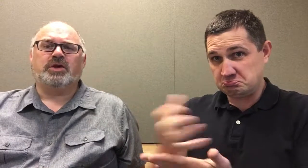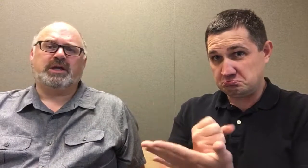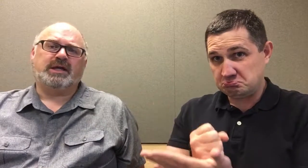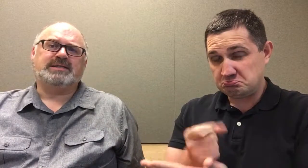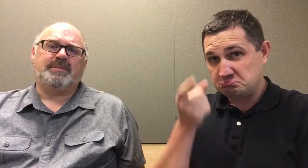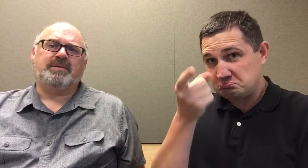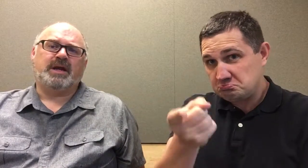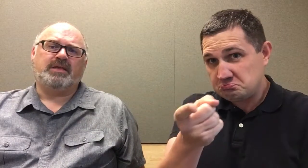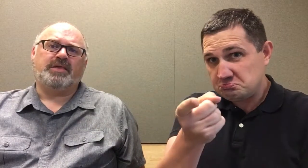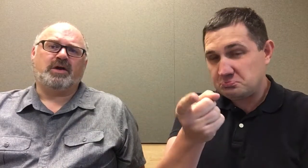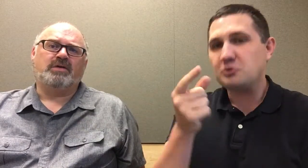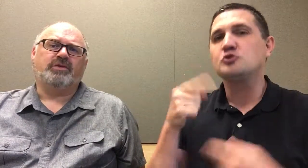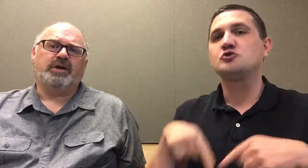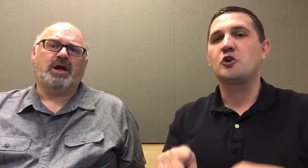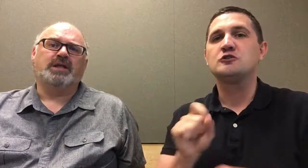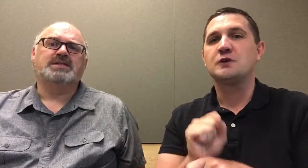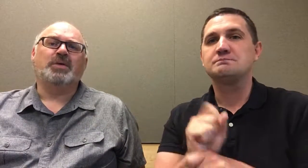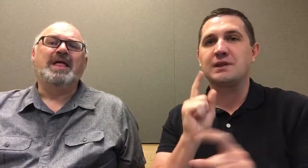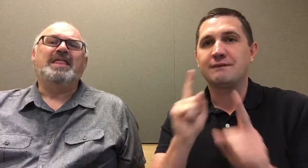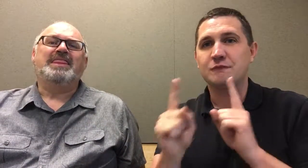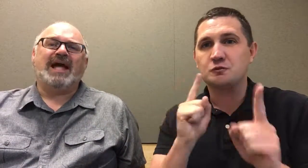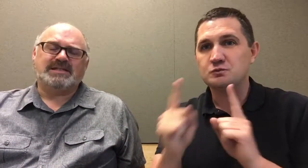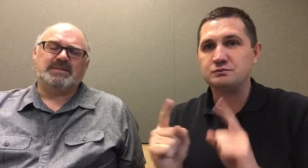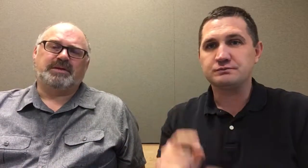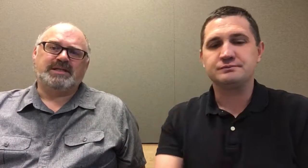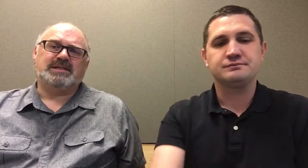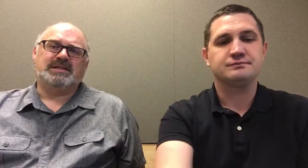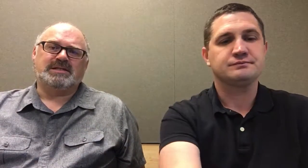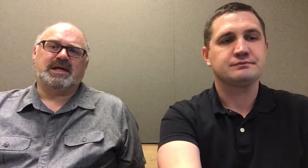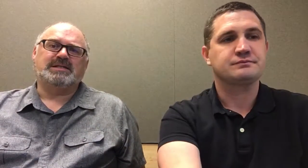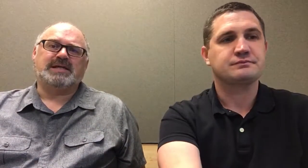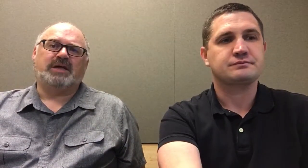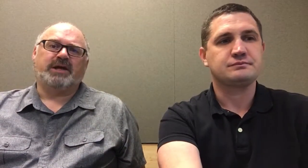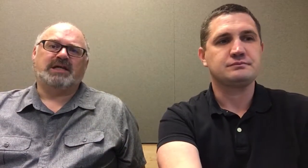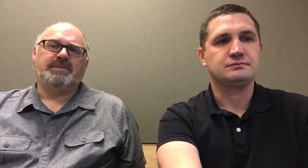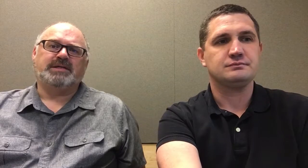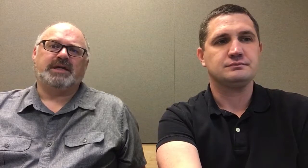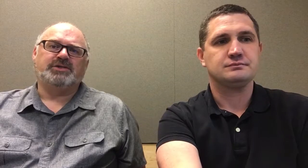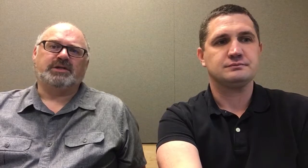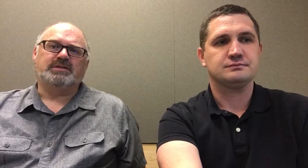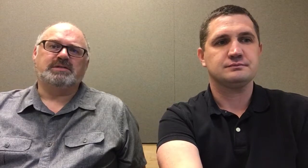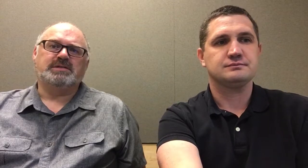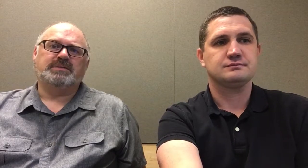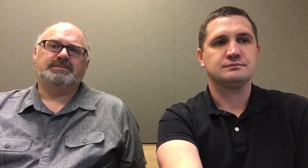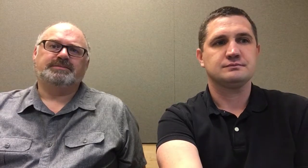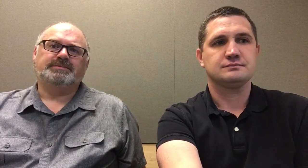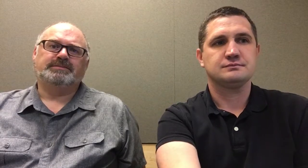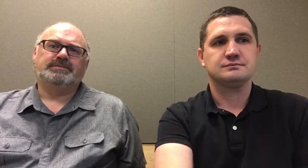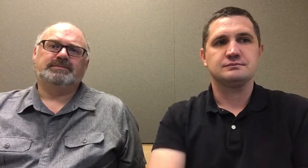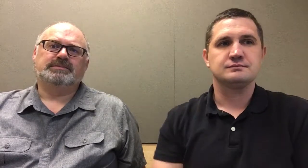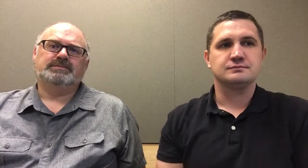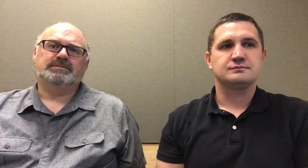ask you if you're going to accept the money that they're offering or not. So that's the place to discuss salary expectations.